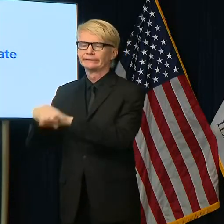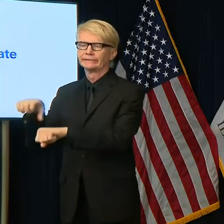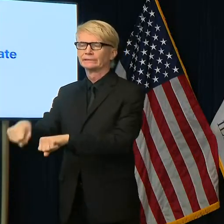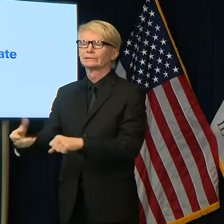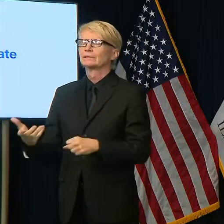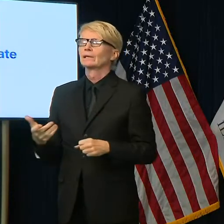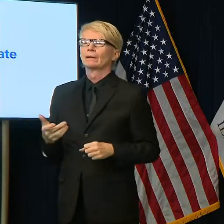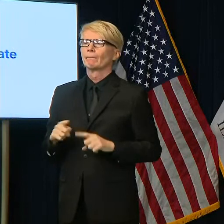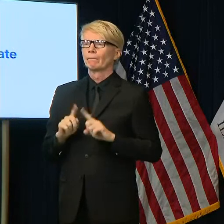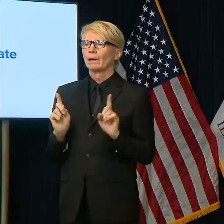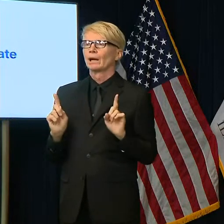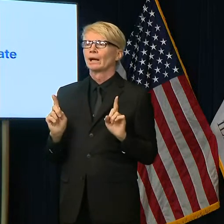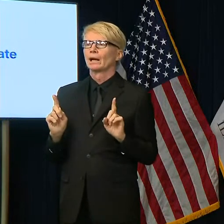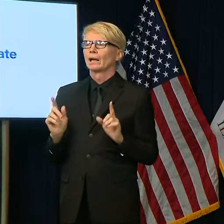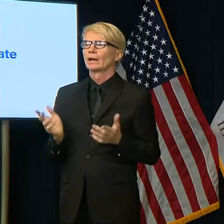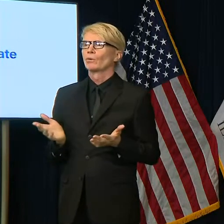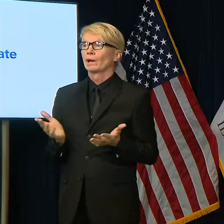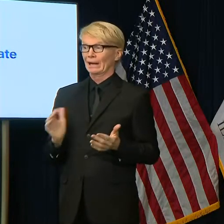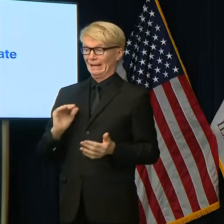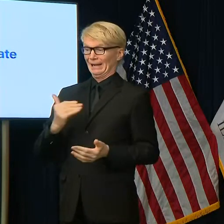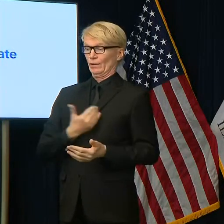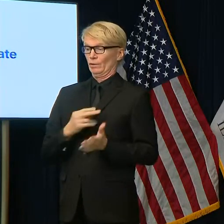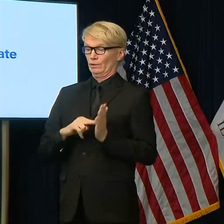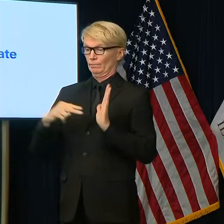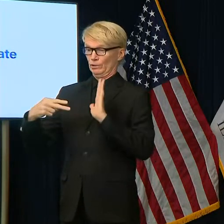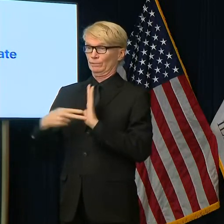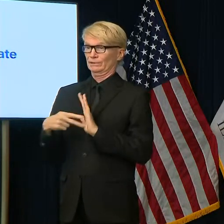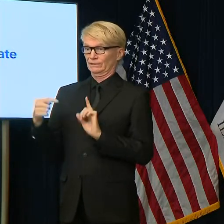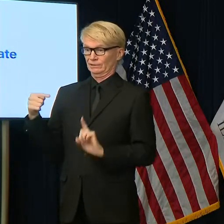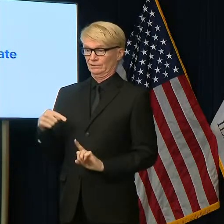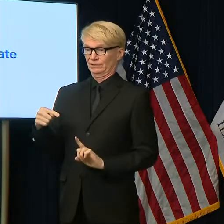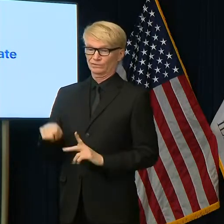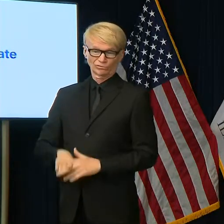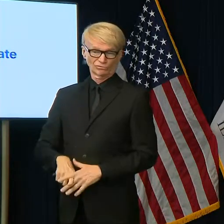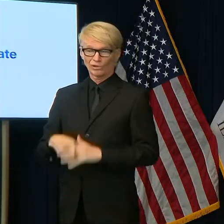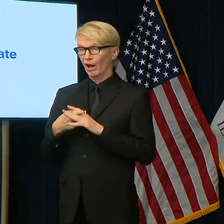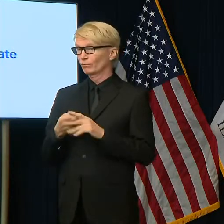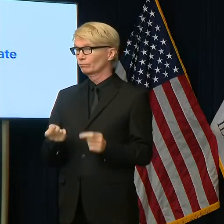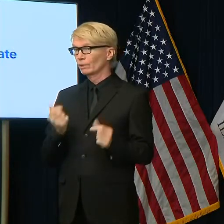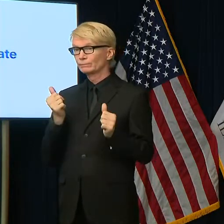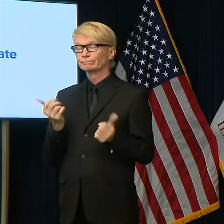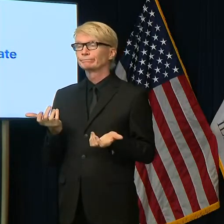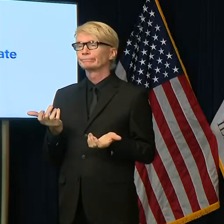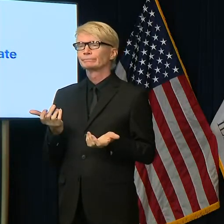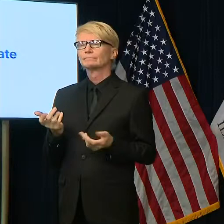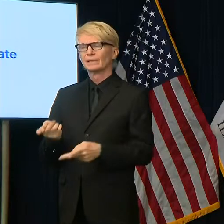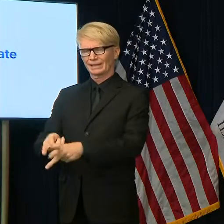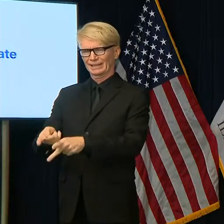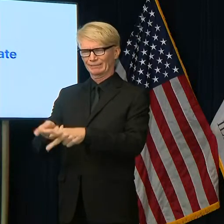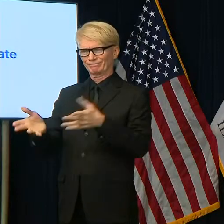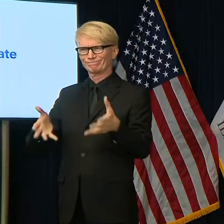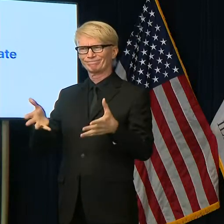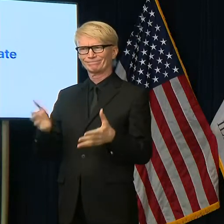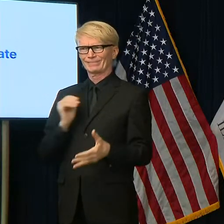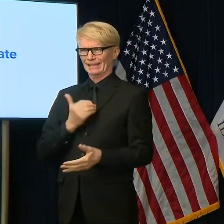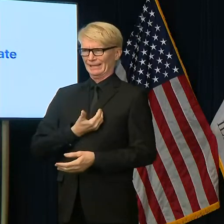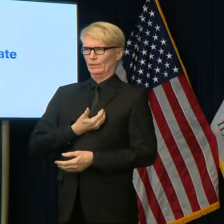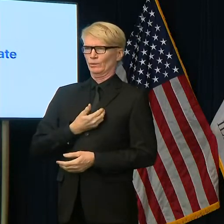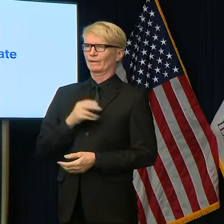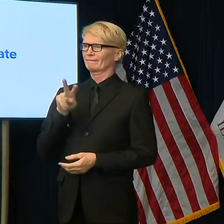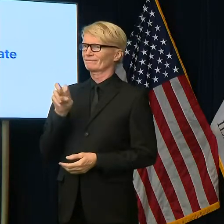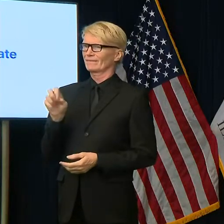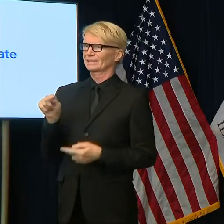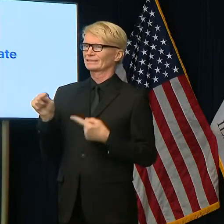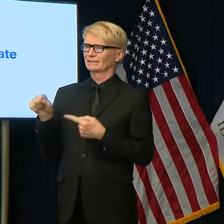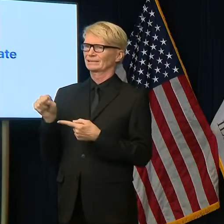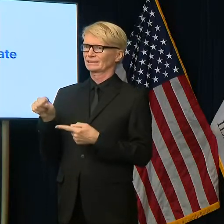that our intent here from the get-go has been to take care of these veterans and make sure not only